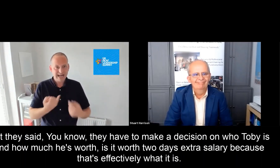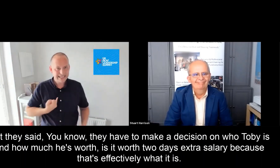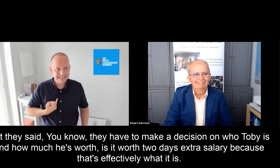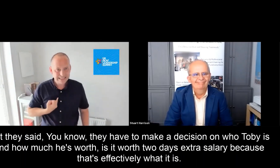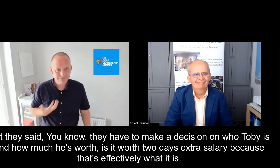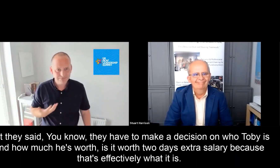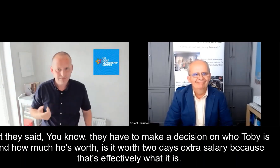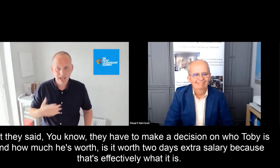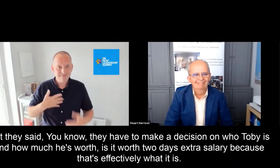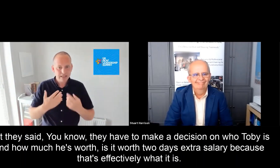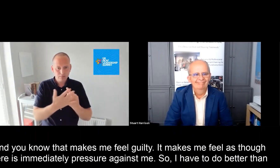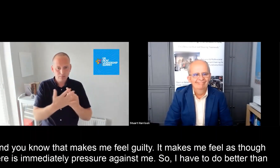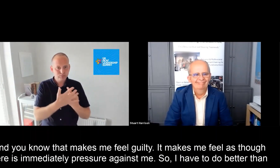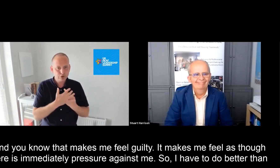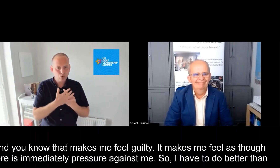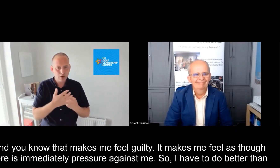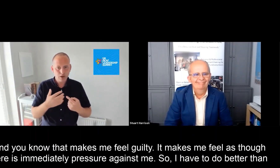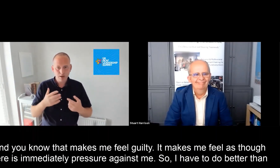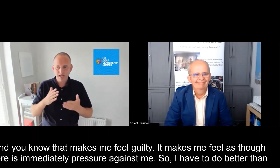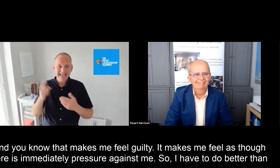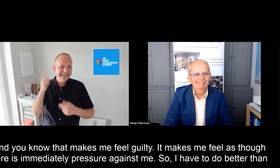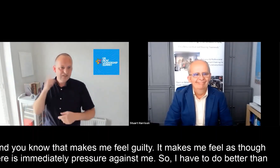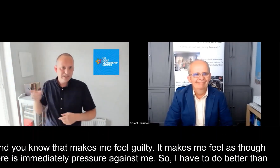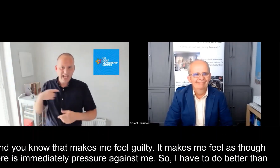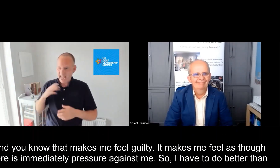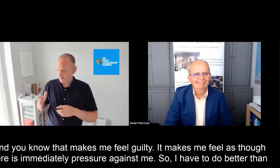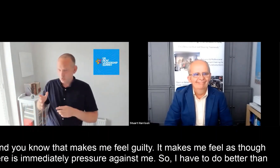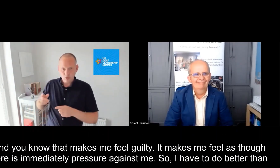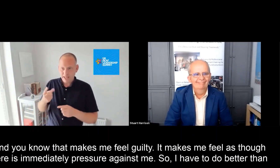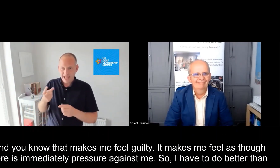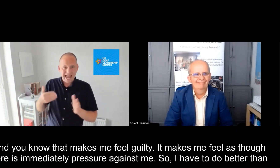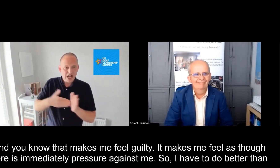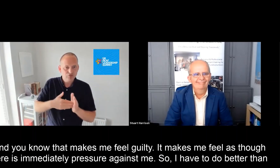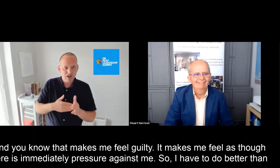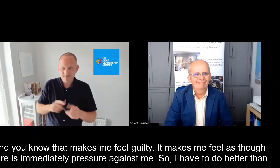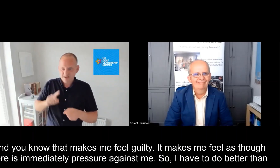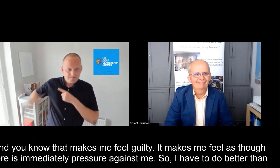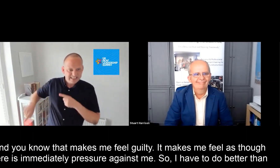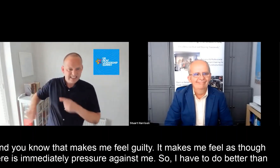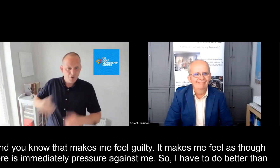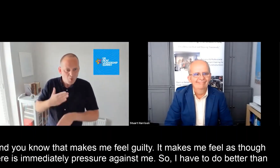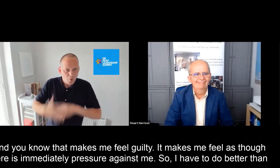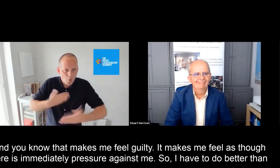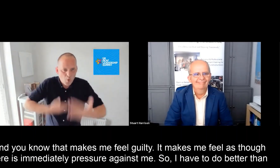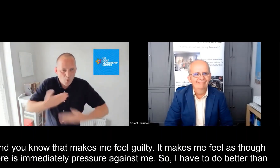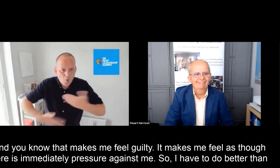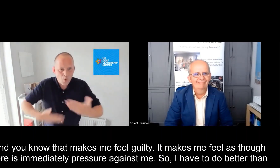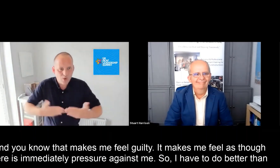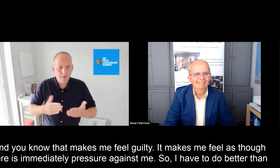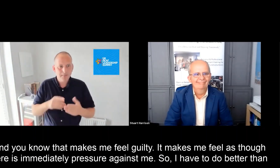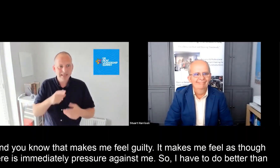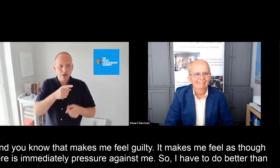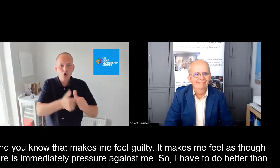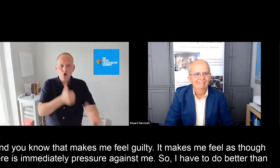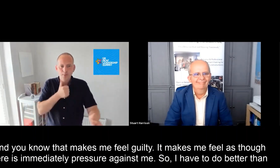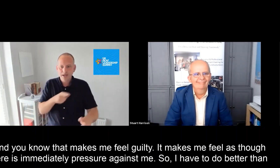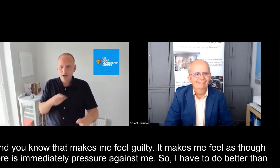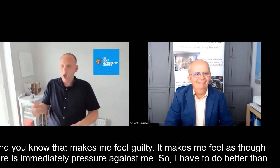it is. And, you know, that makes me feel guilty. It makes me feel as though there is immediately pressure against me. So I have to do better than my